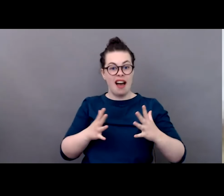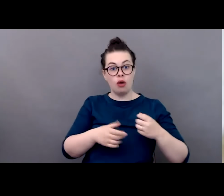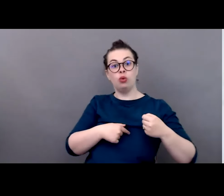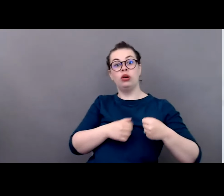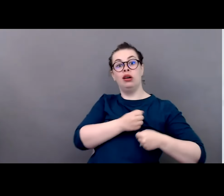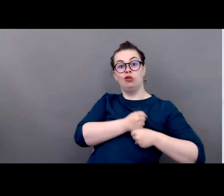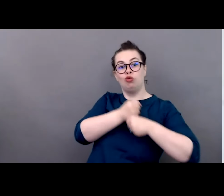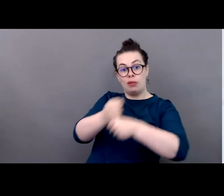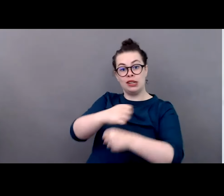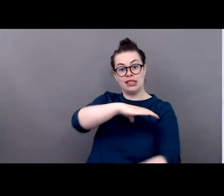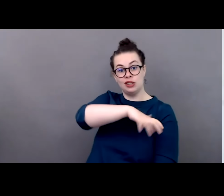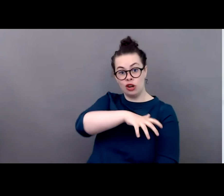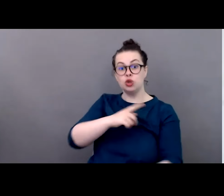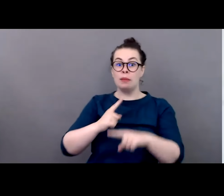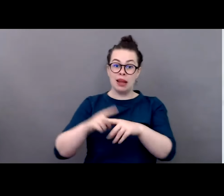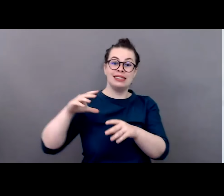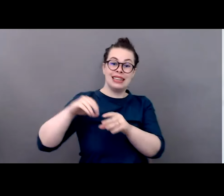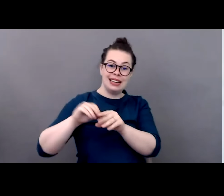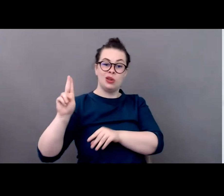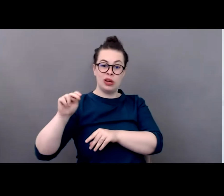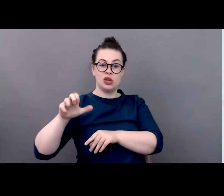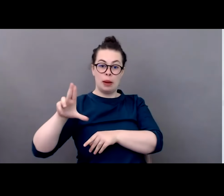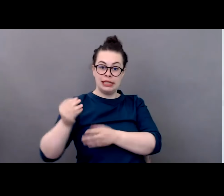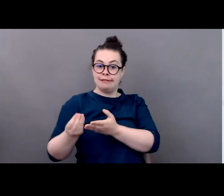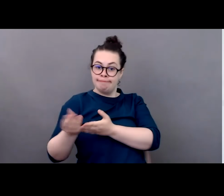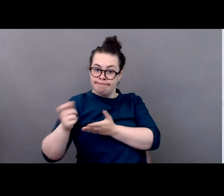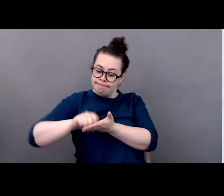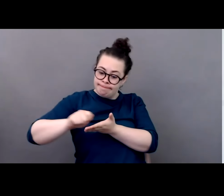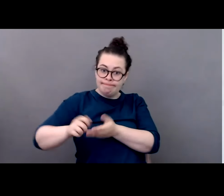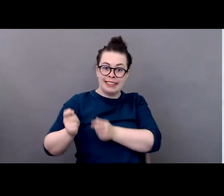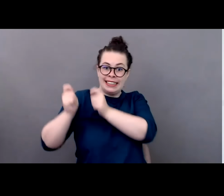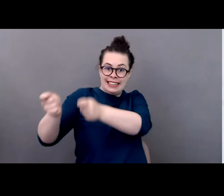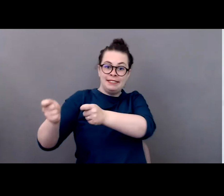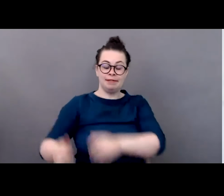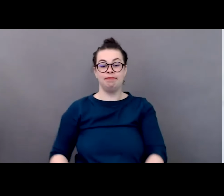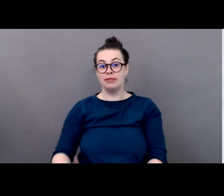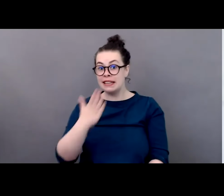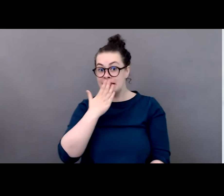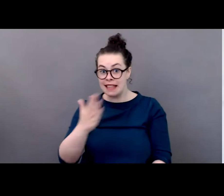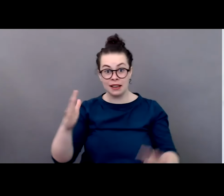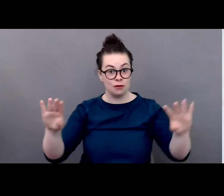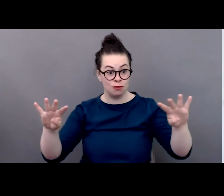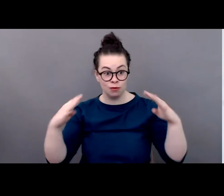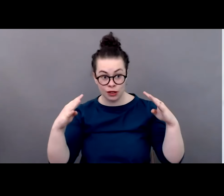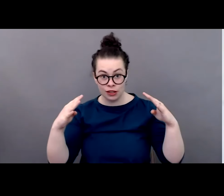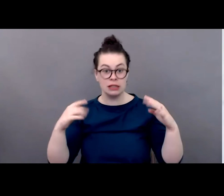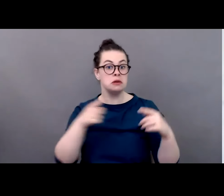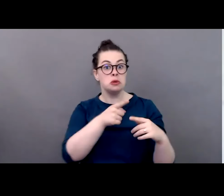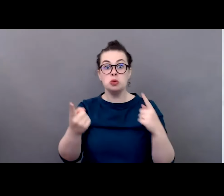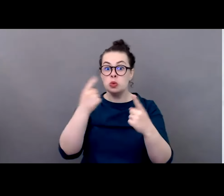to influence the CRPD committee's decision. Thank you very much. I'm looking forward to any questions you